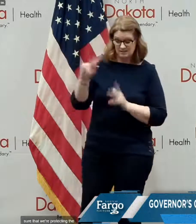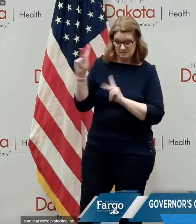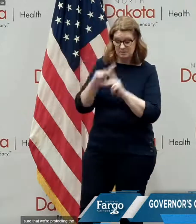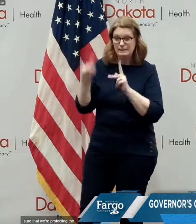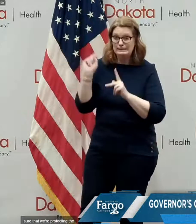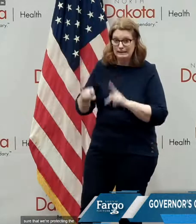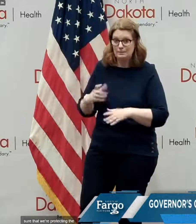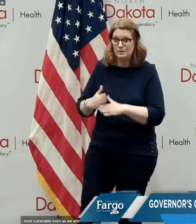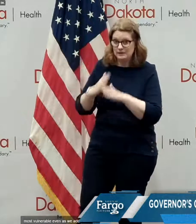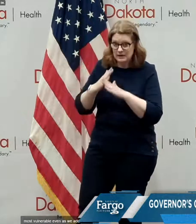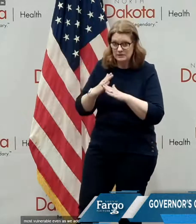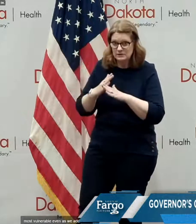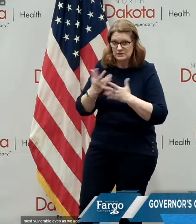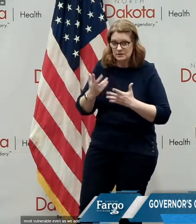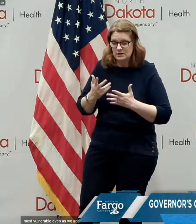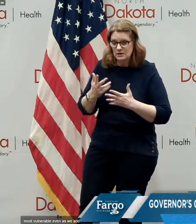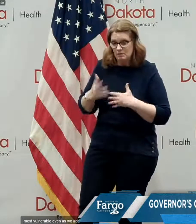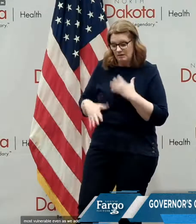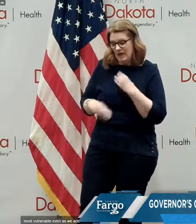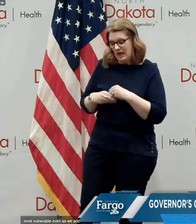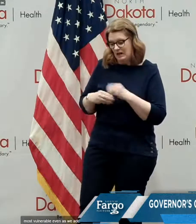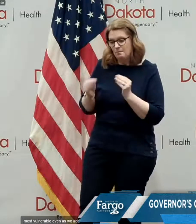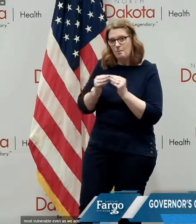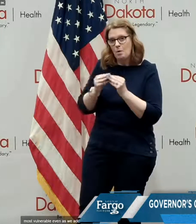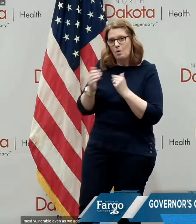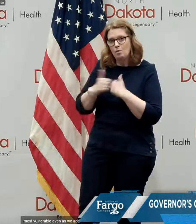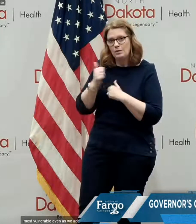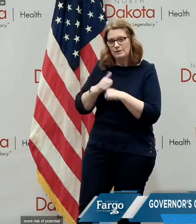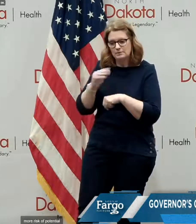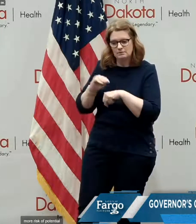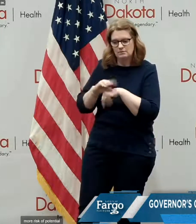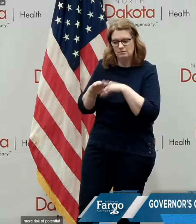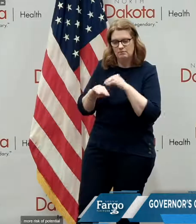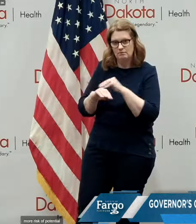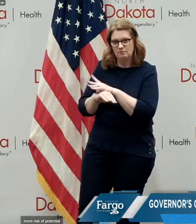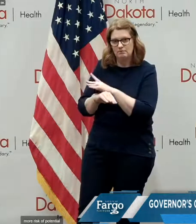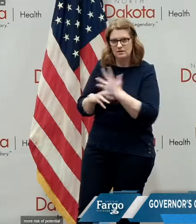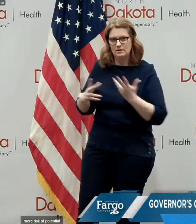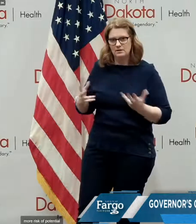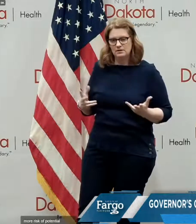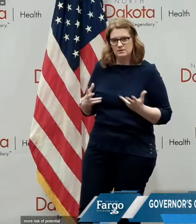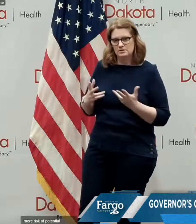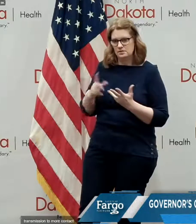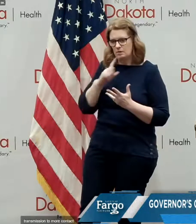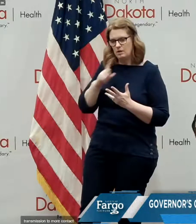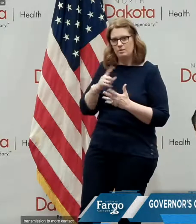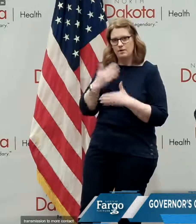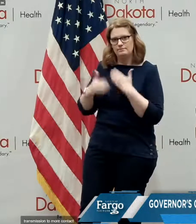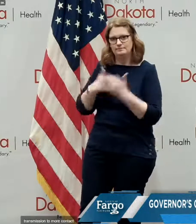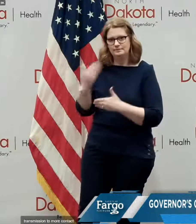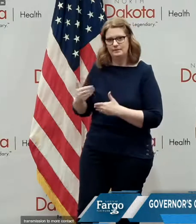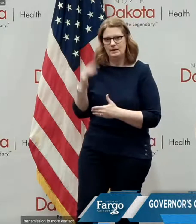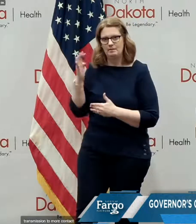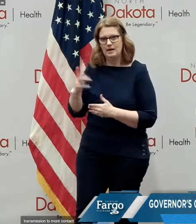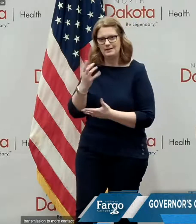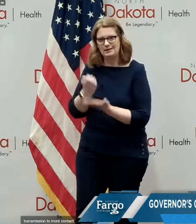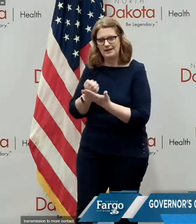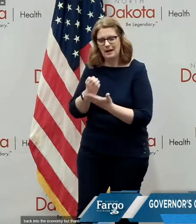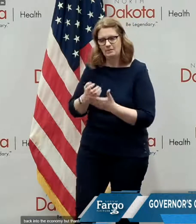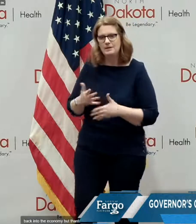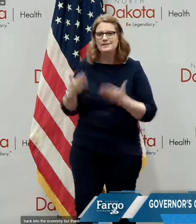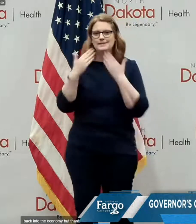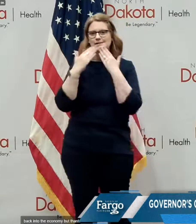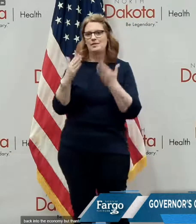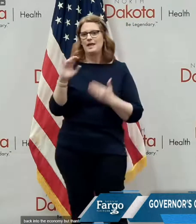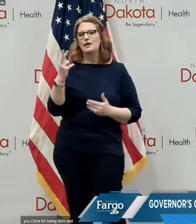add more risk of potential transmission through more contact back into the economy. But thank you, Chris, for being here.